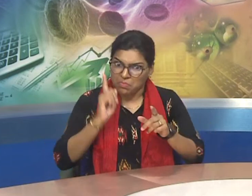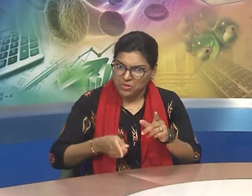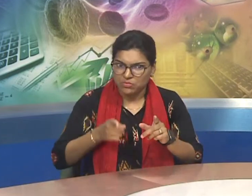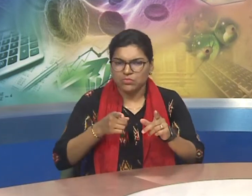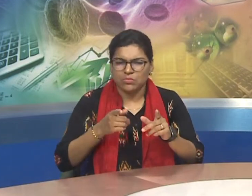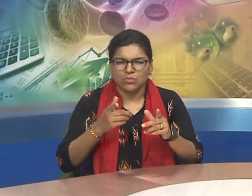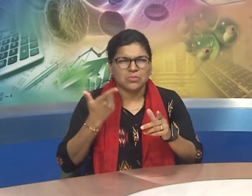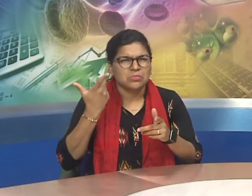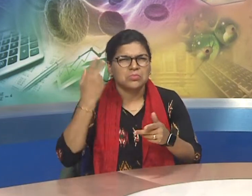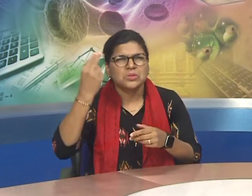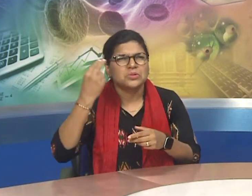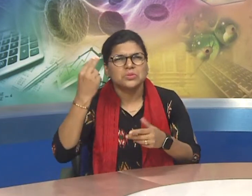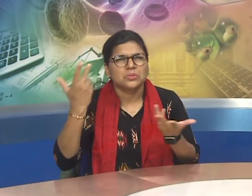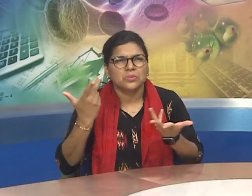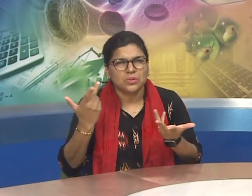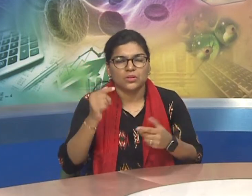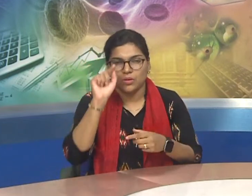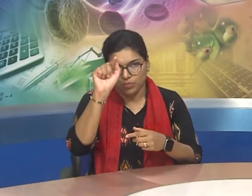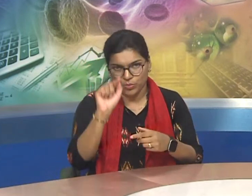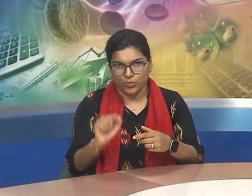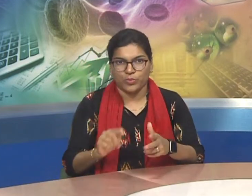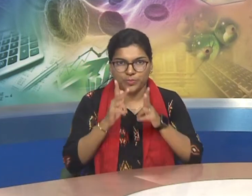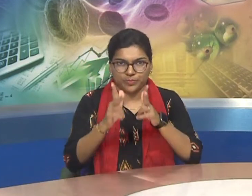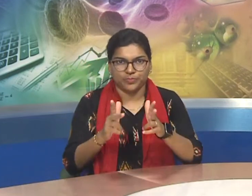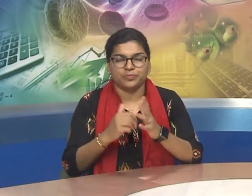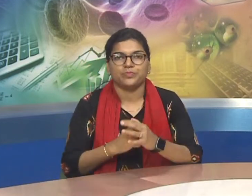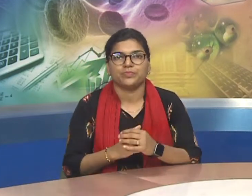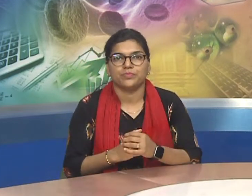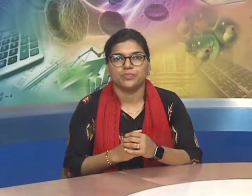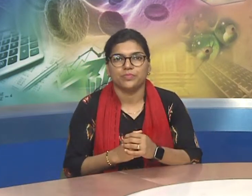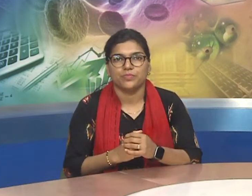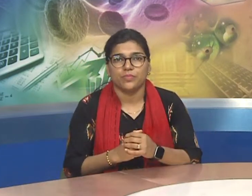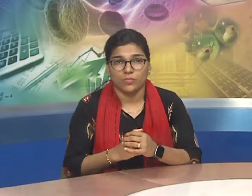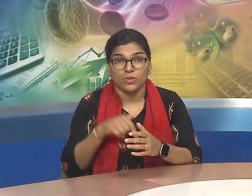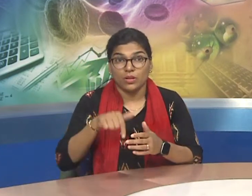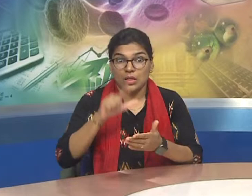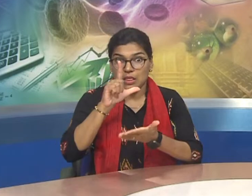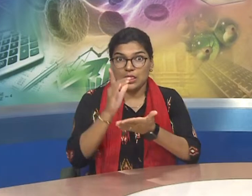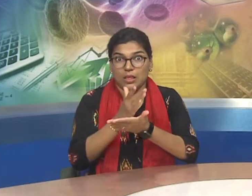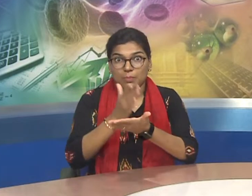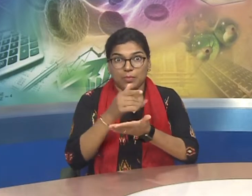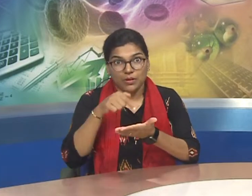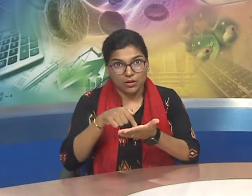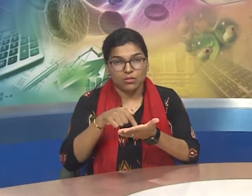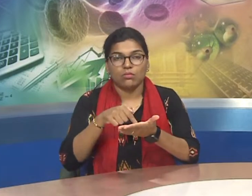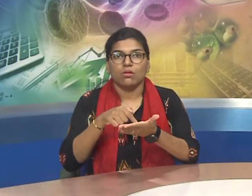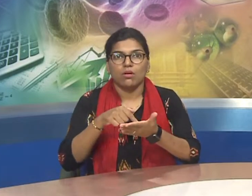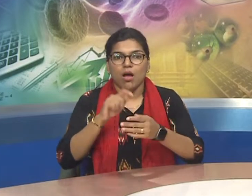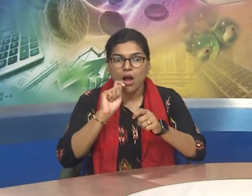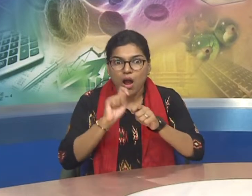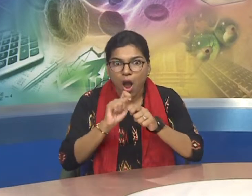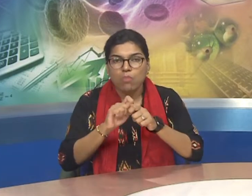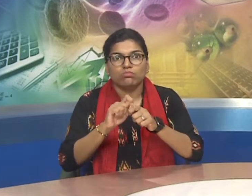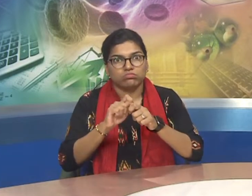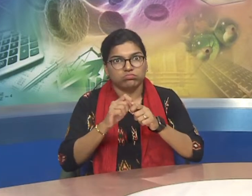We were discussing about the library automation. So here we will understand the purpose of library automation